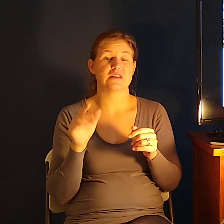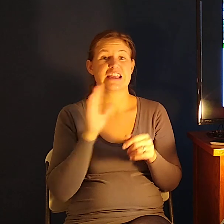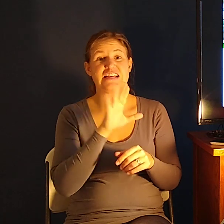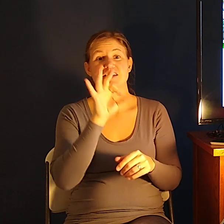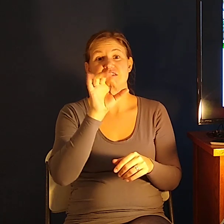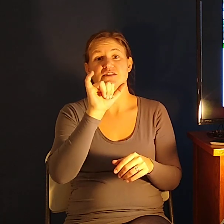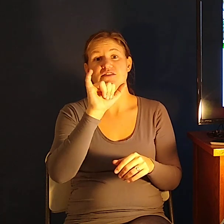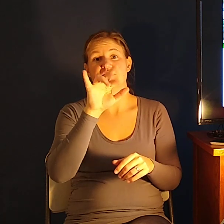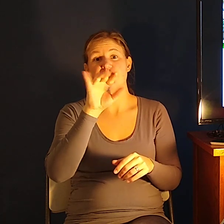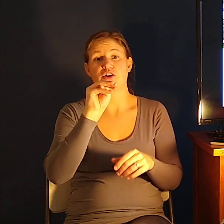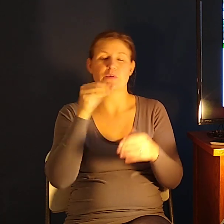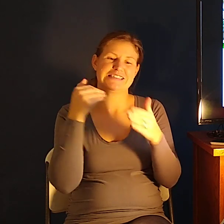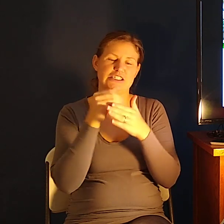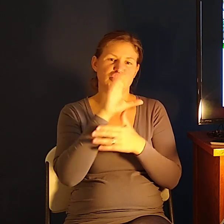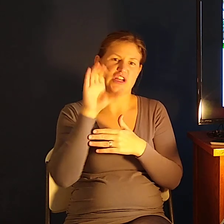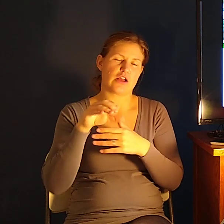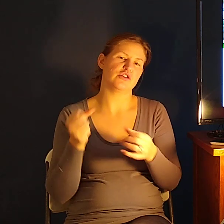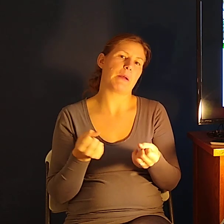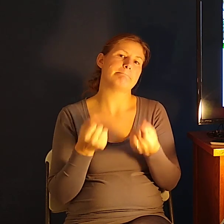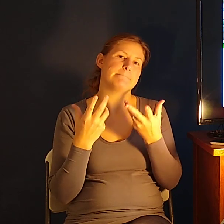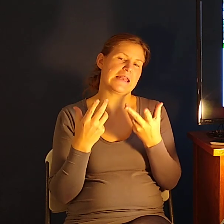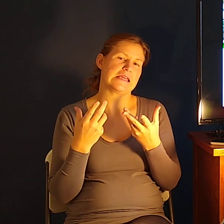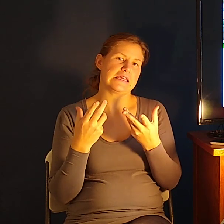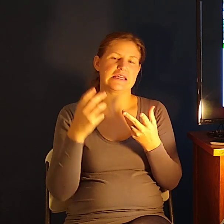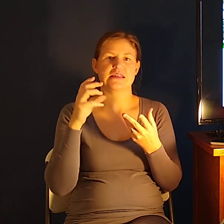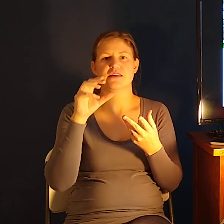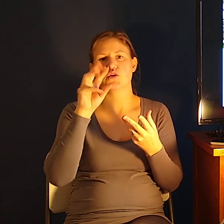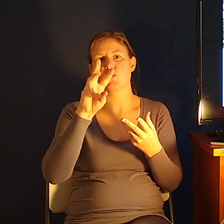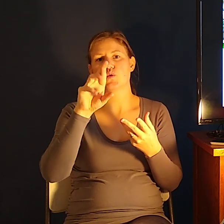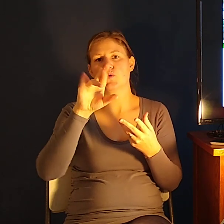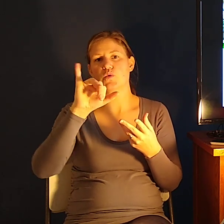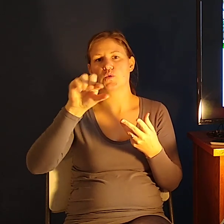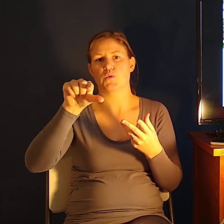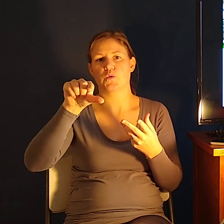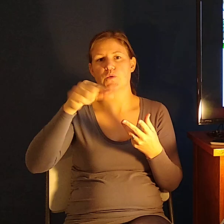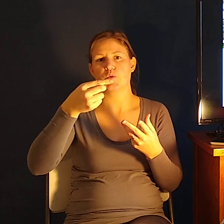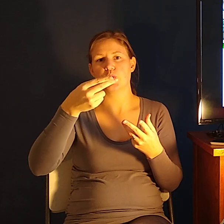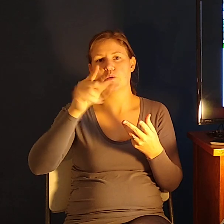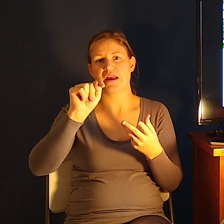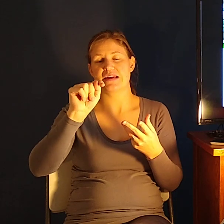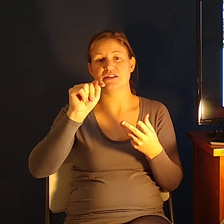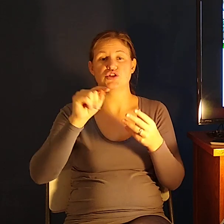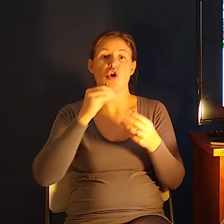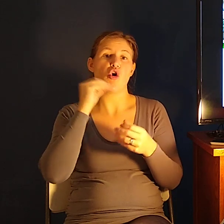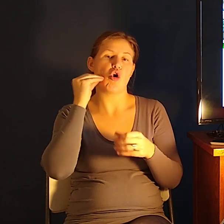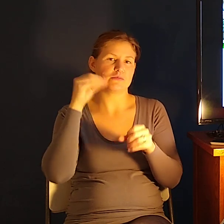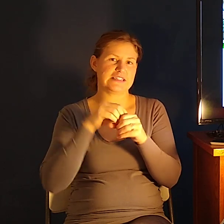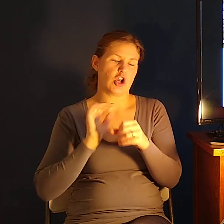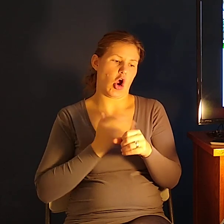near Chicago, there are many Frank Lloyd Wright residential homes in our area.